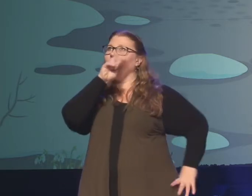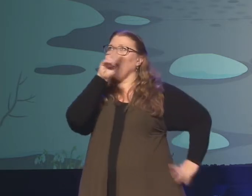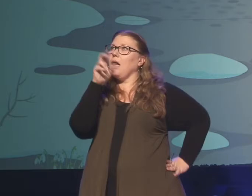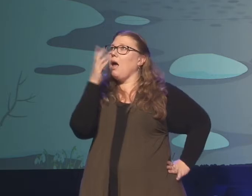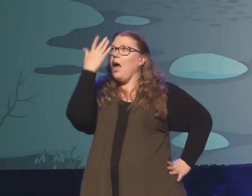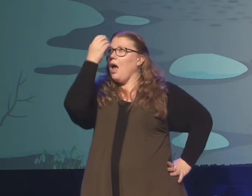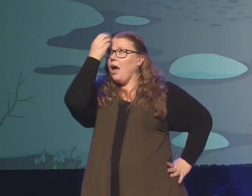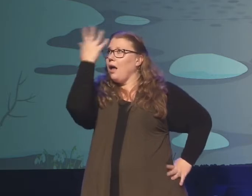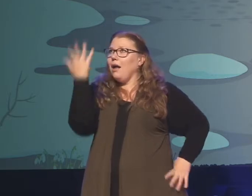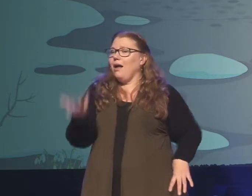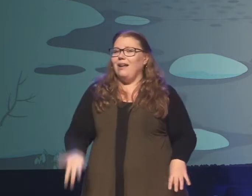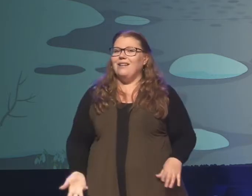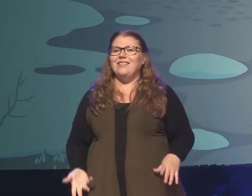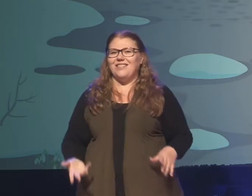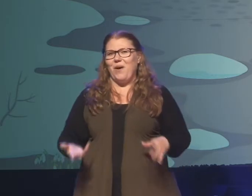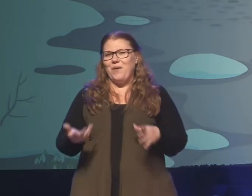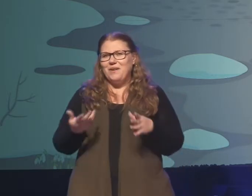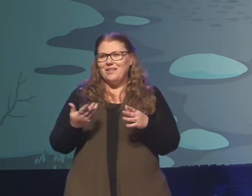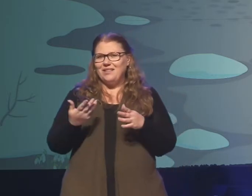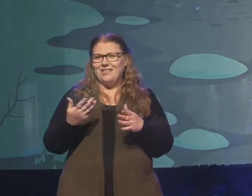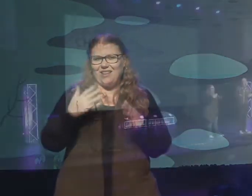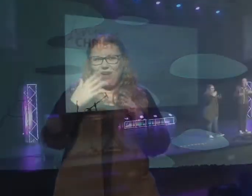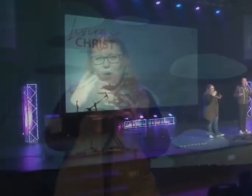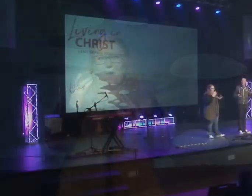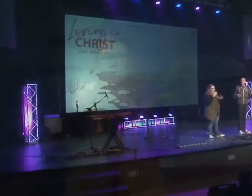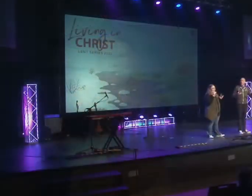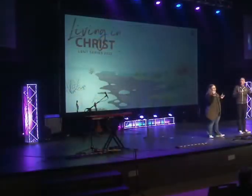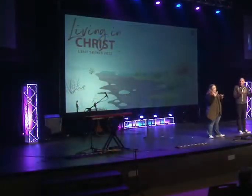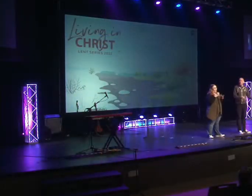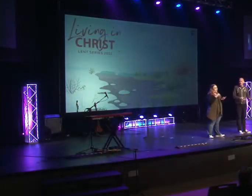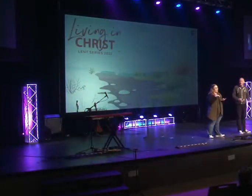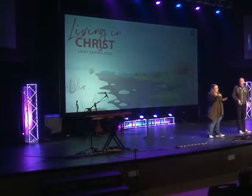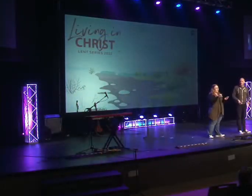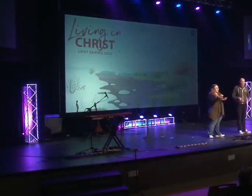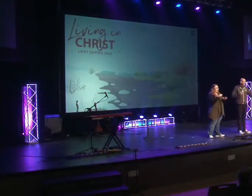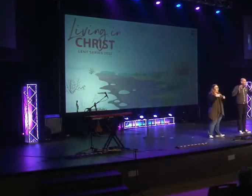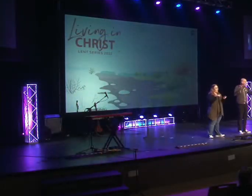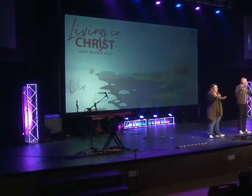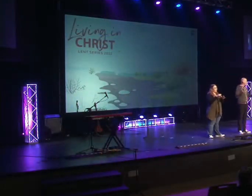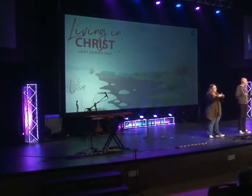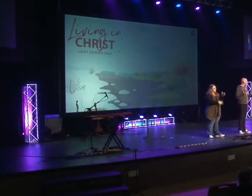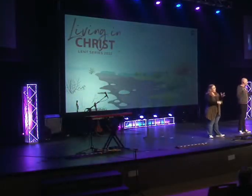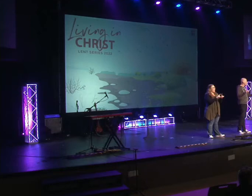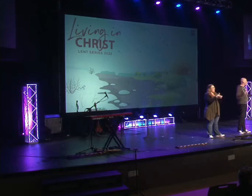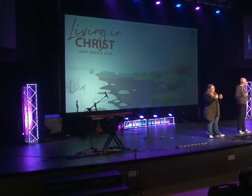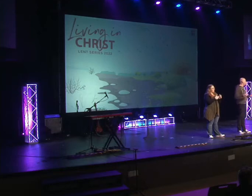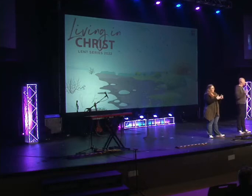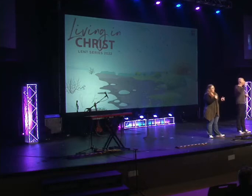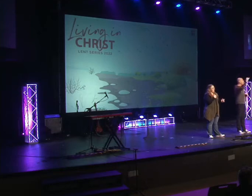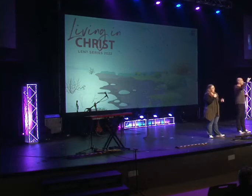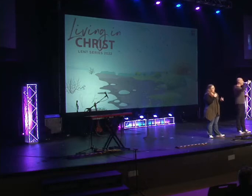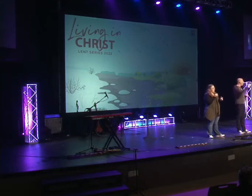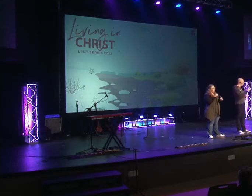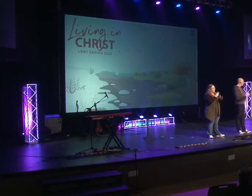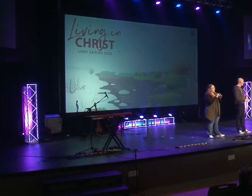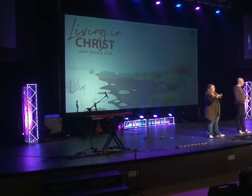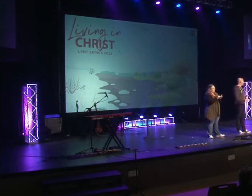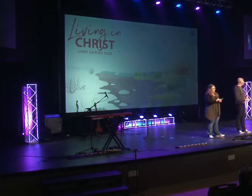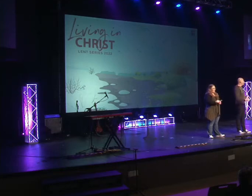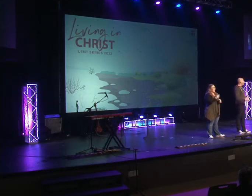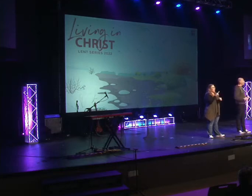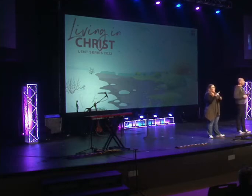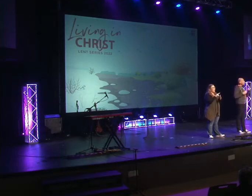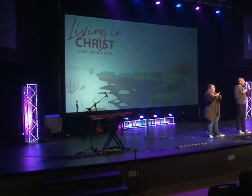I totally understand that. But I hate for you to do it while I'm reading a passage of Scripture. But just stick with me for these five verses. I want to read the whole